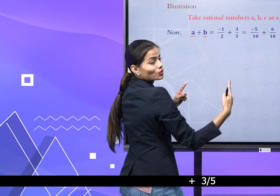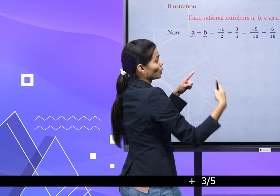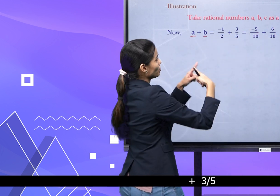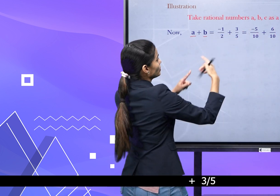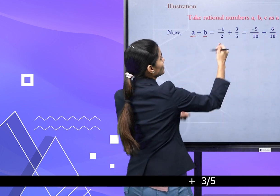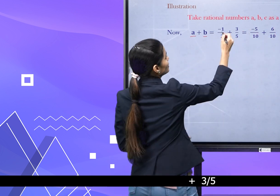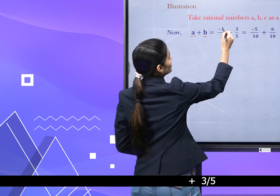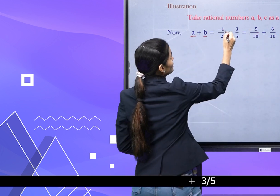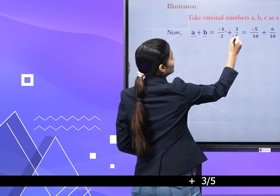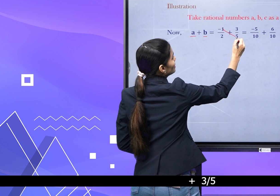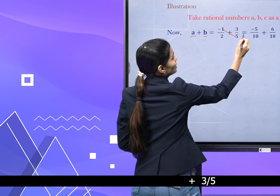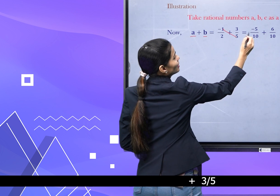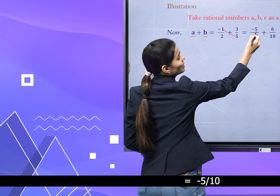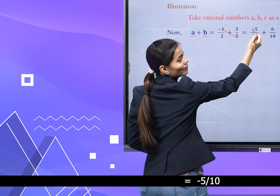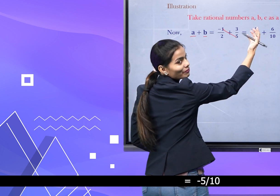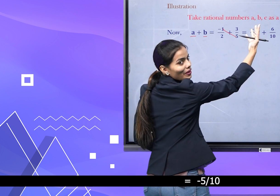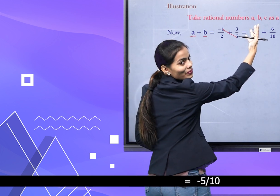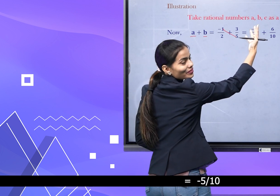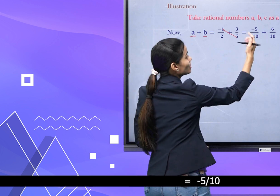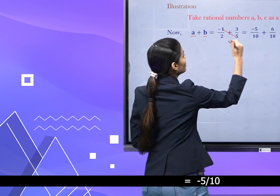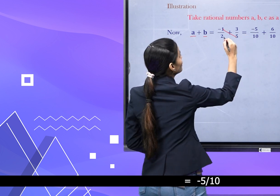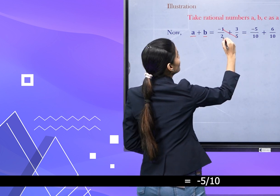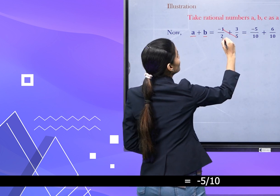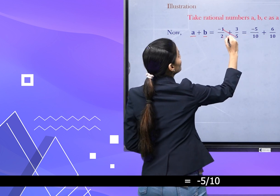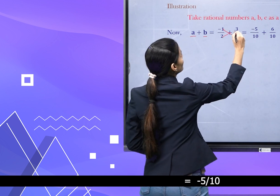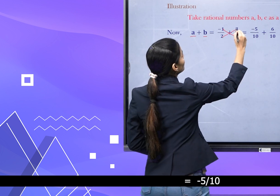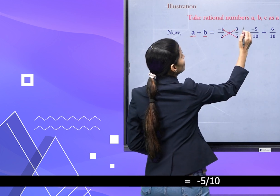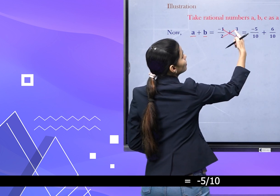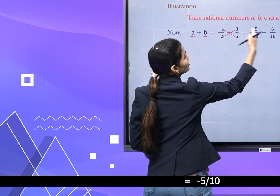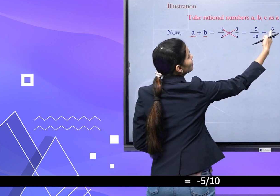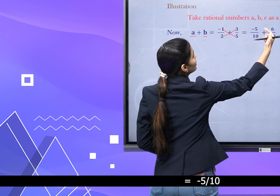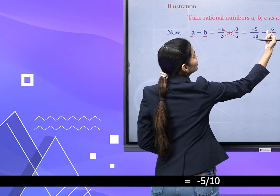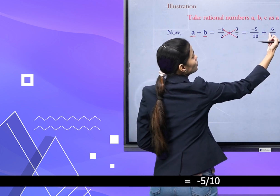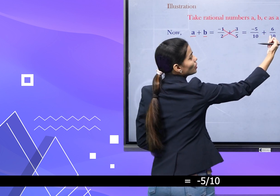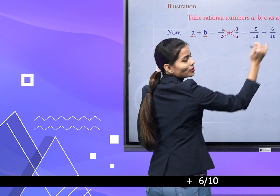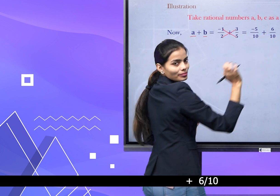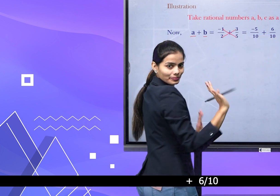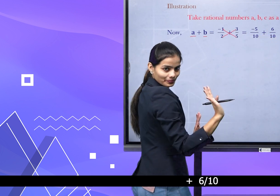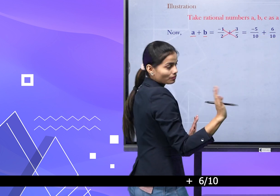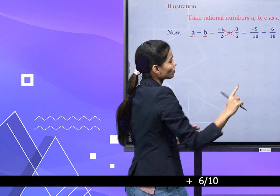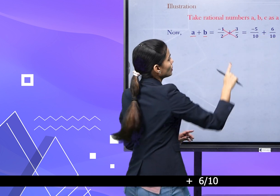5 is equal to minus 5 by 10 plus 6 by 10.